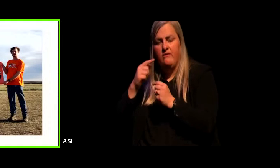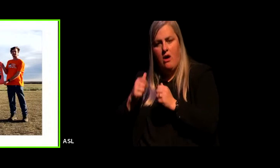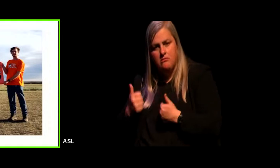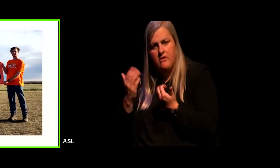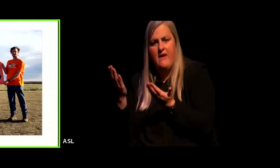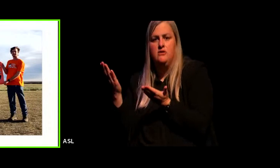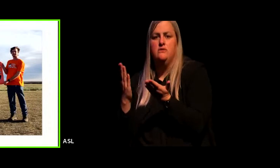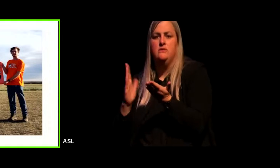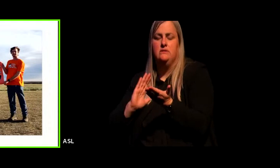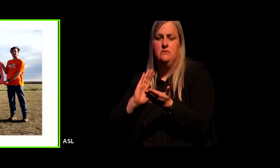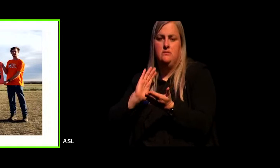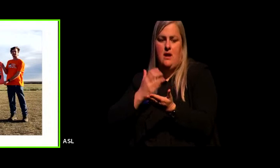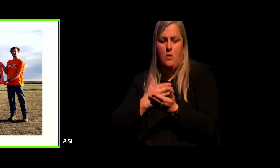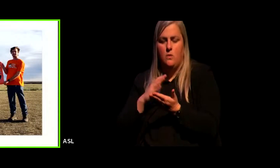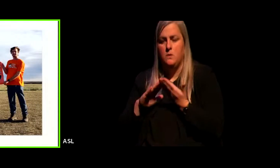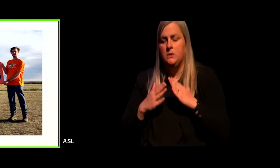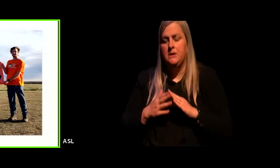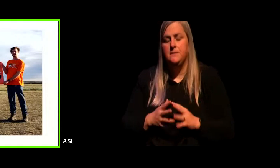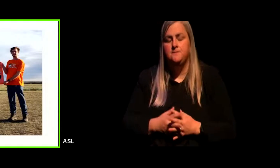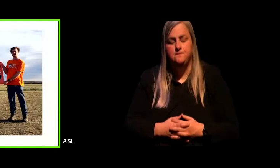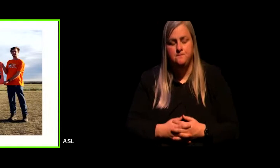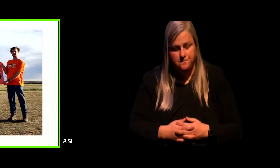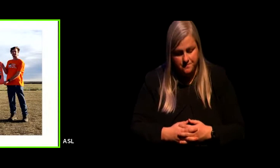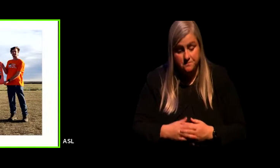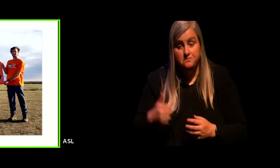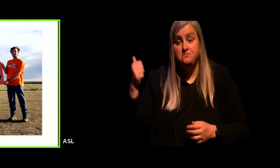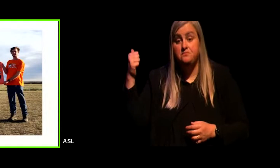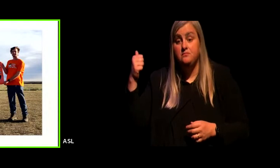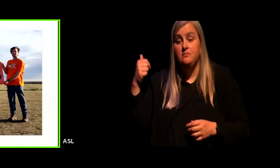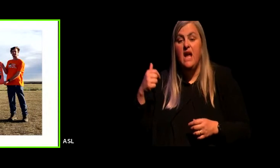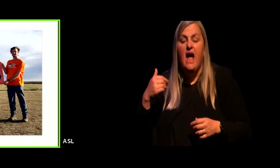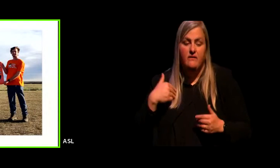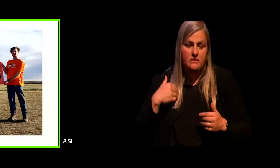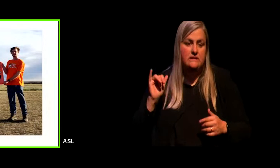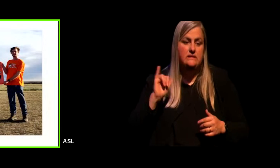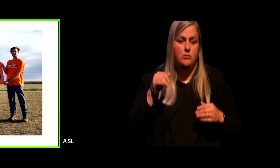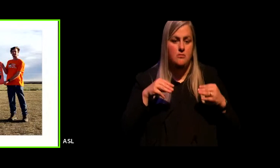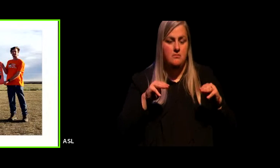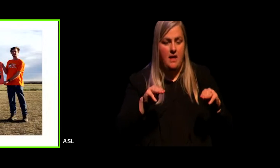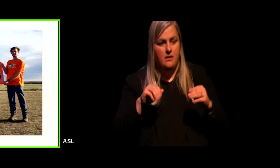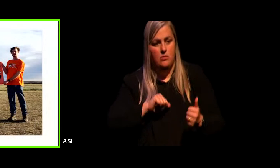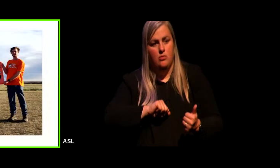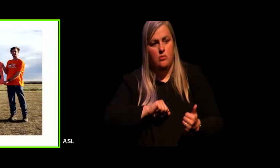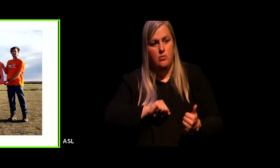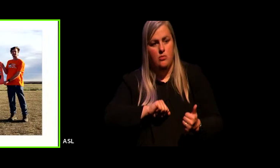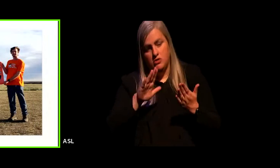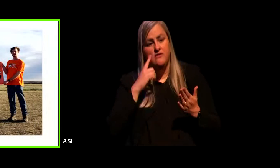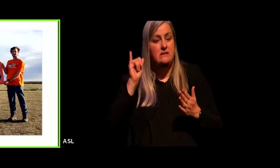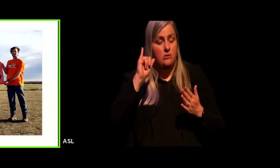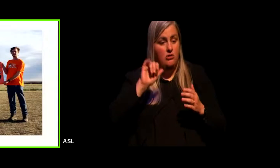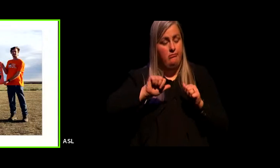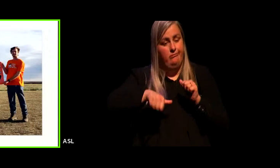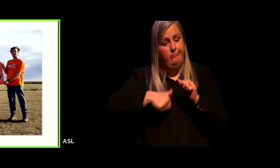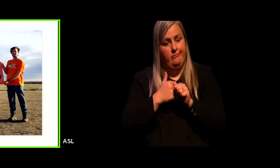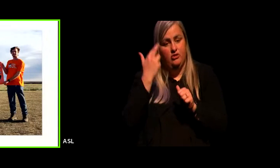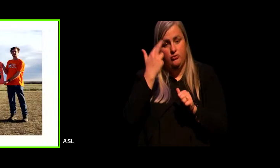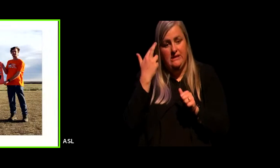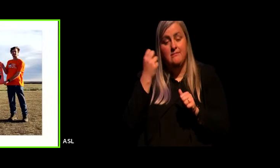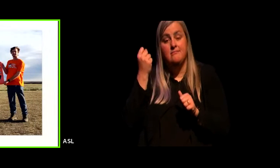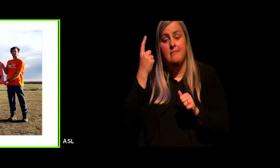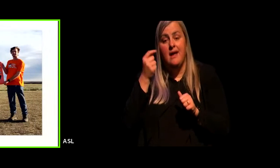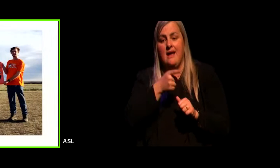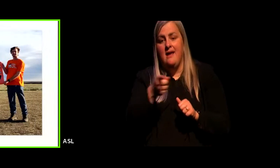am going to tell you about uses very similar methods and approaches for a very similar purpose, but this is one that I have been given permission to